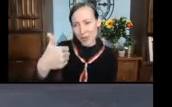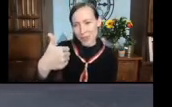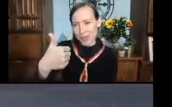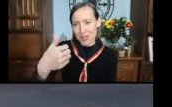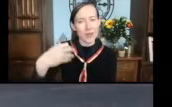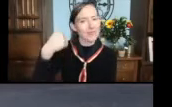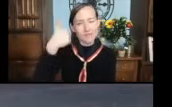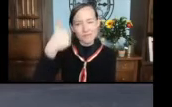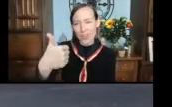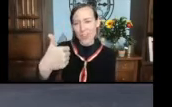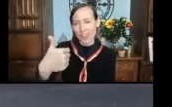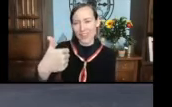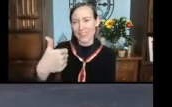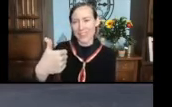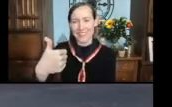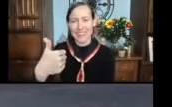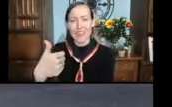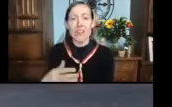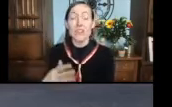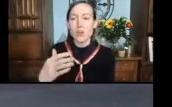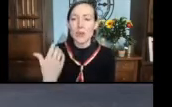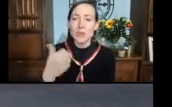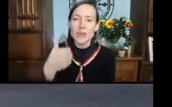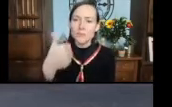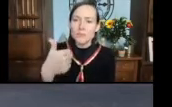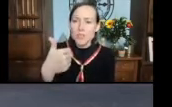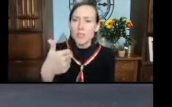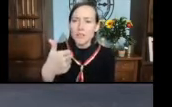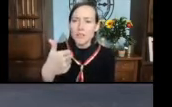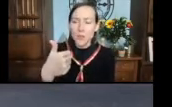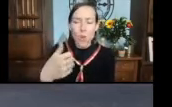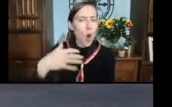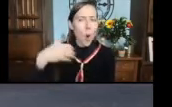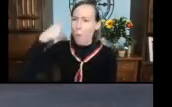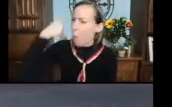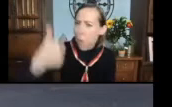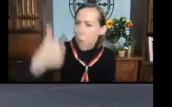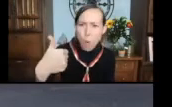you already know that one. Good. So something, it's good, or